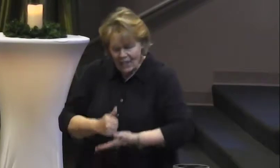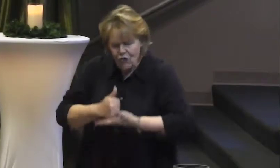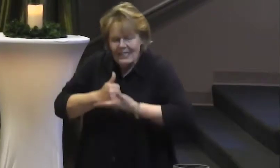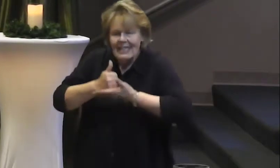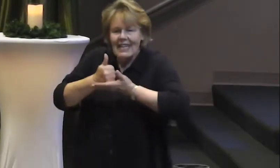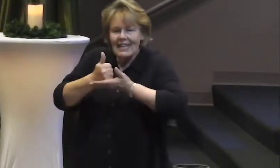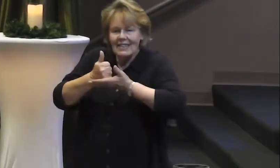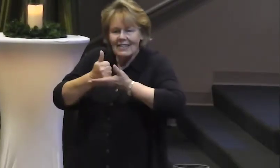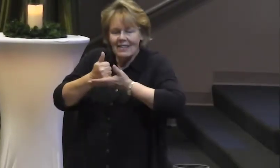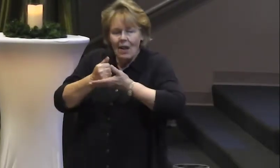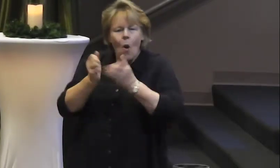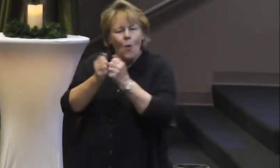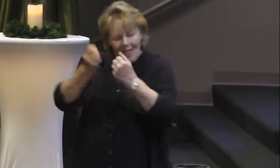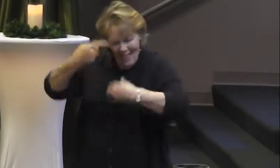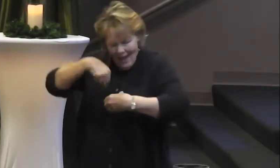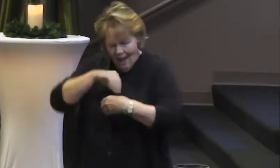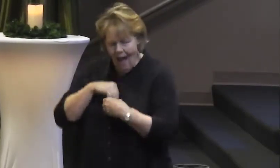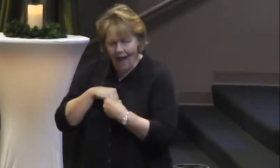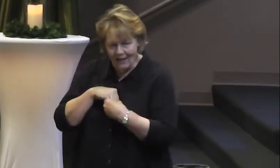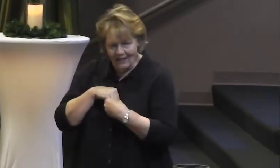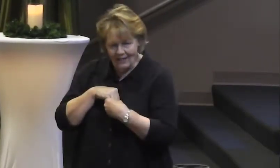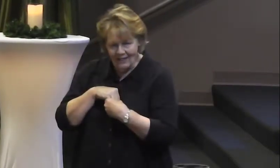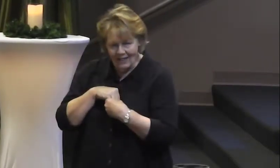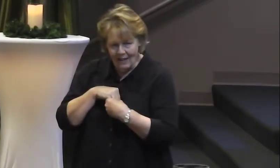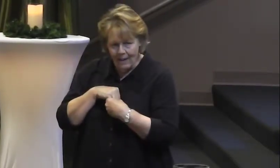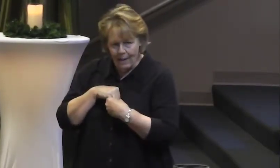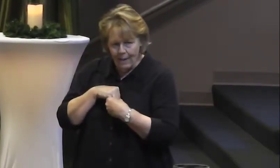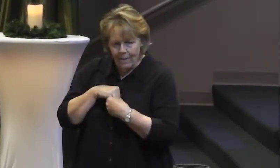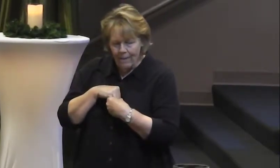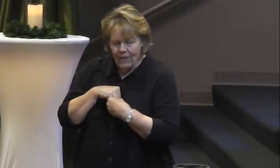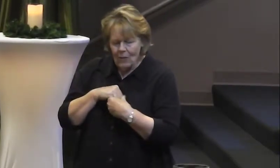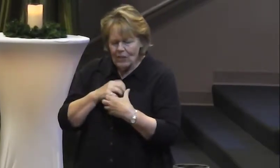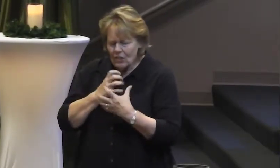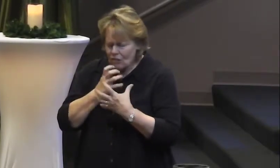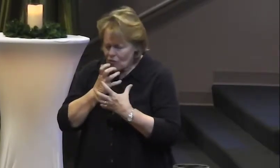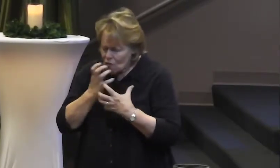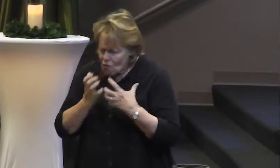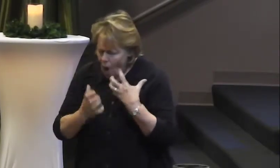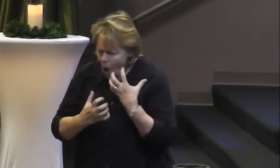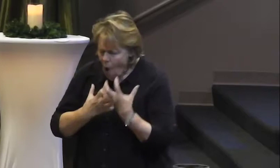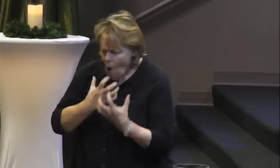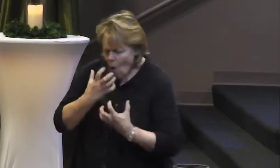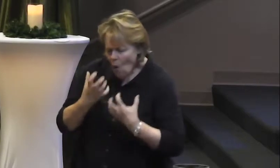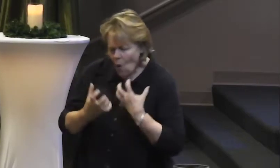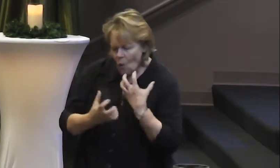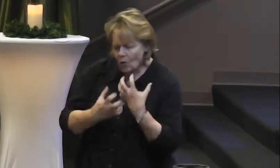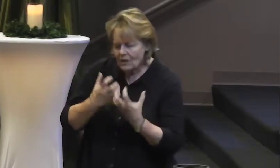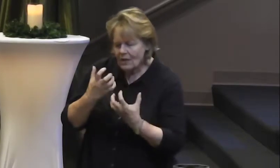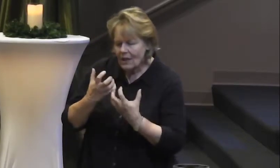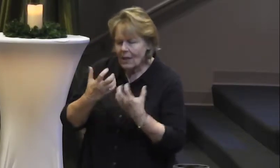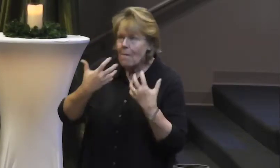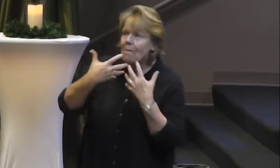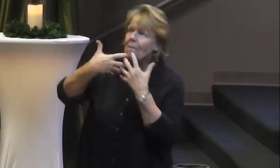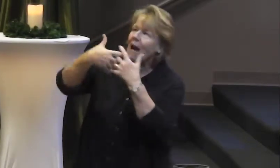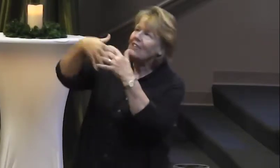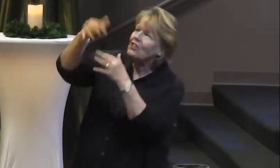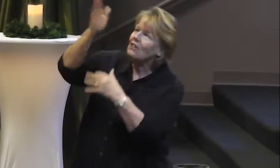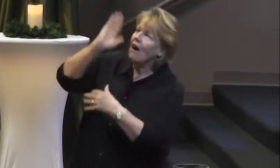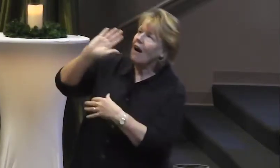groans. Same word, wordless groans in accordance with the will of God. Yesterday I took this long walk. I just felt the need,